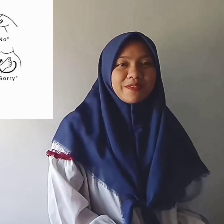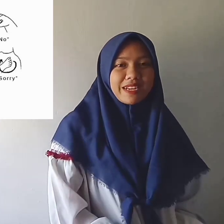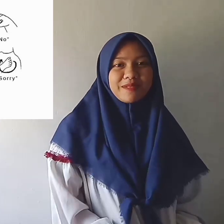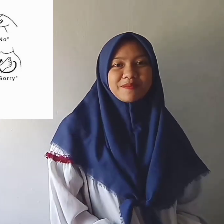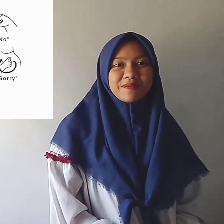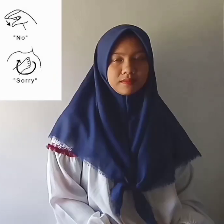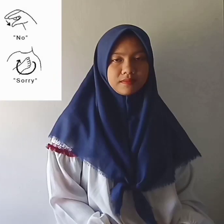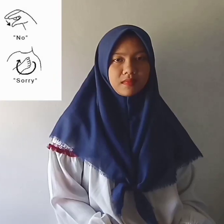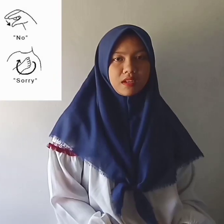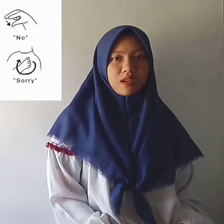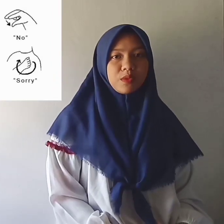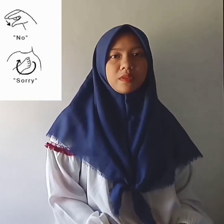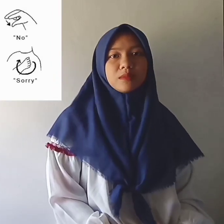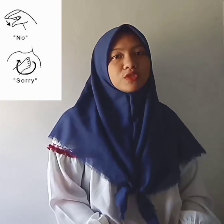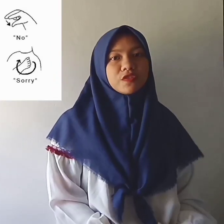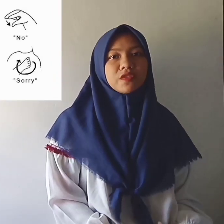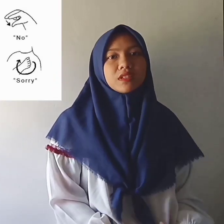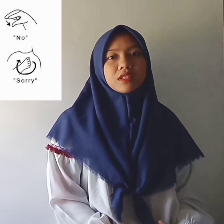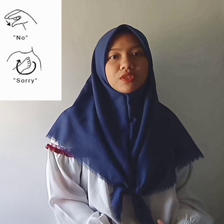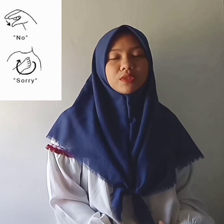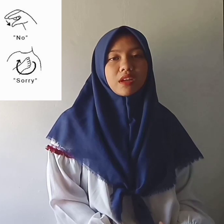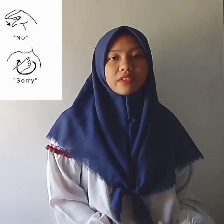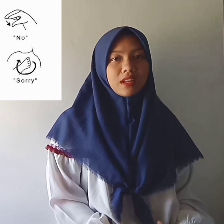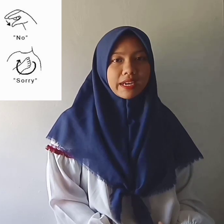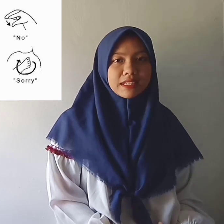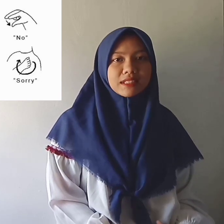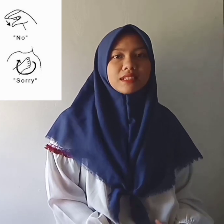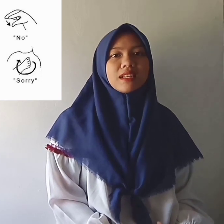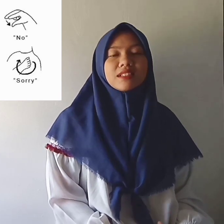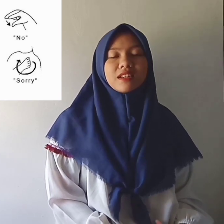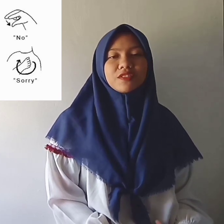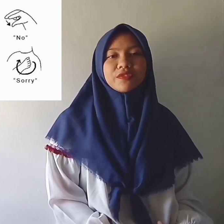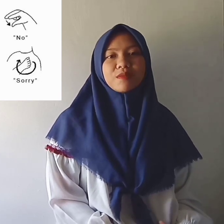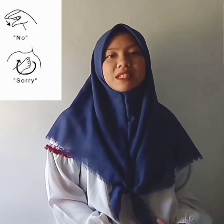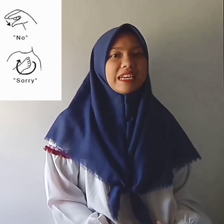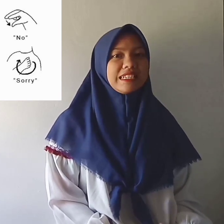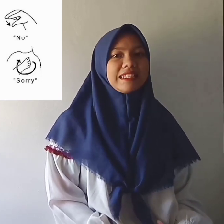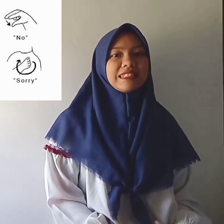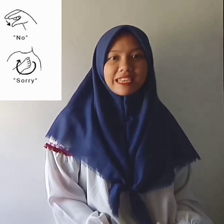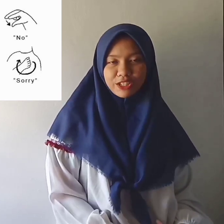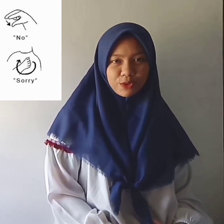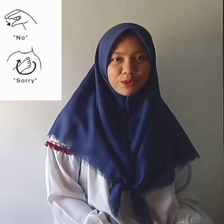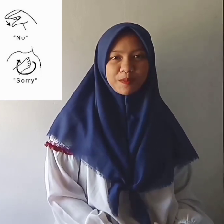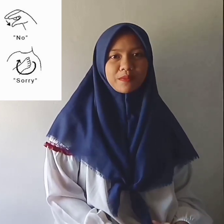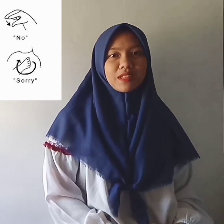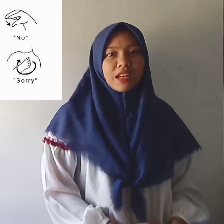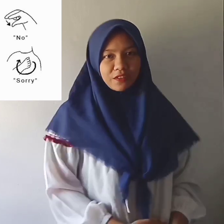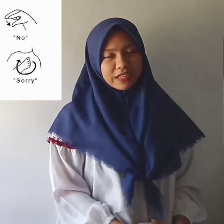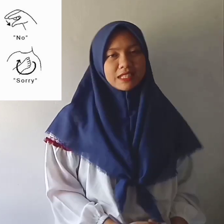Perfect. We will move to another line. Start from signing thank you. First,